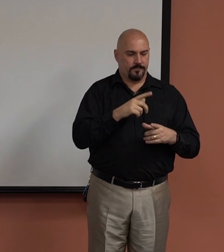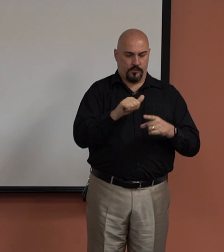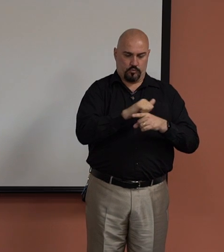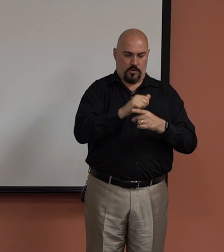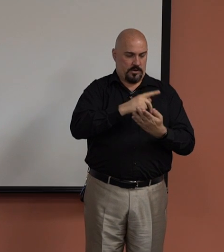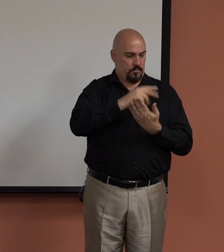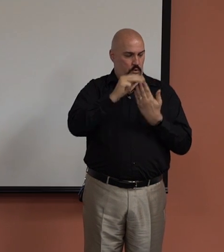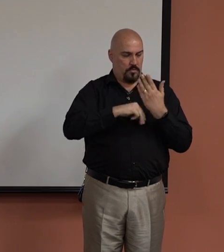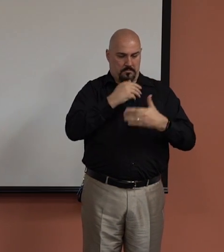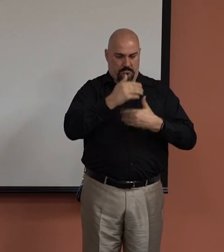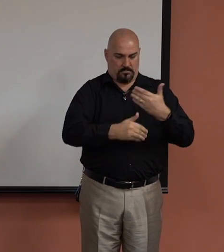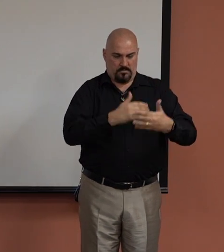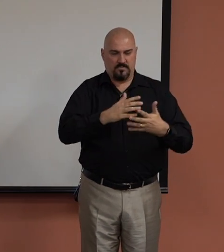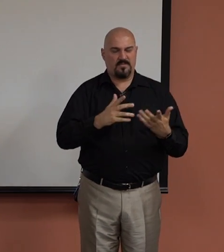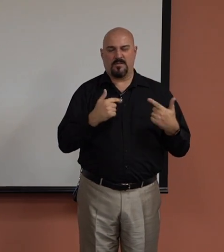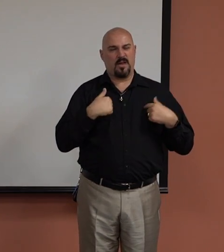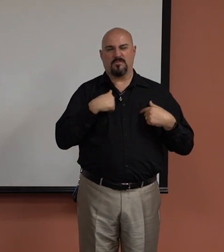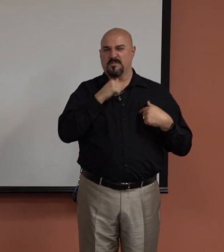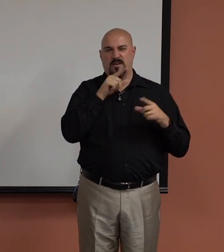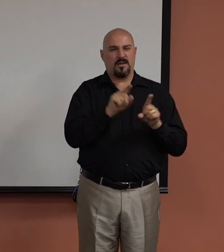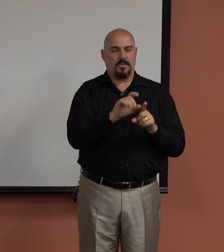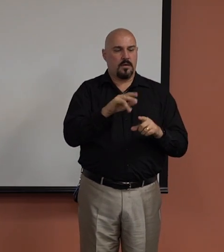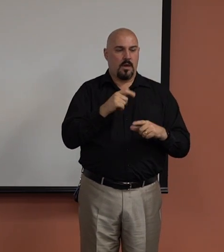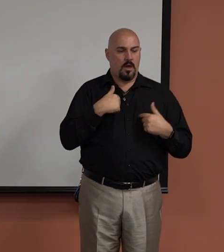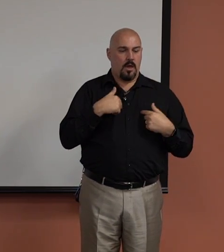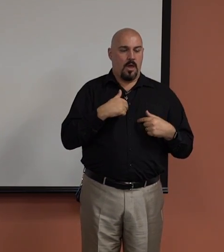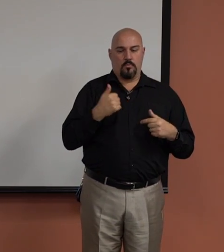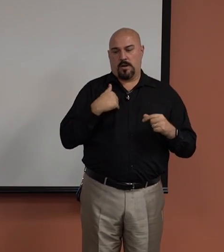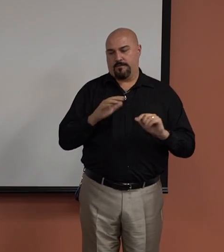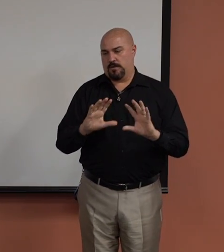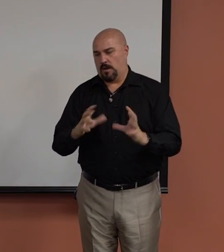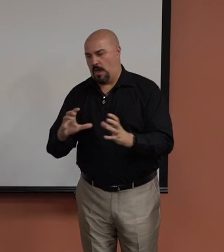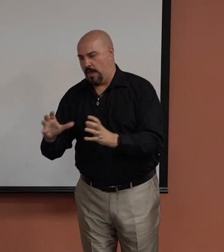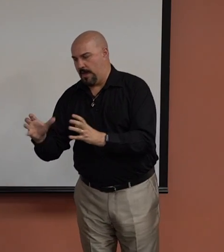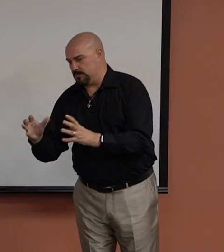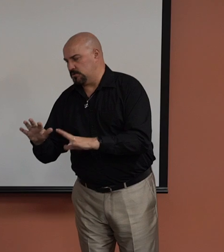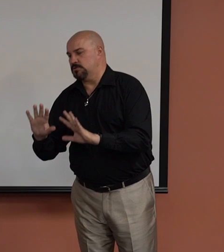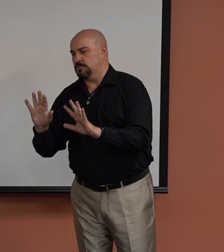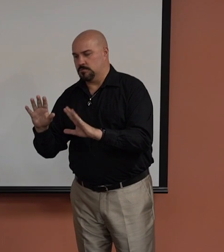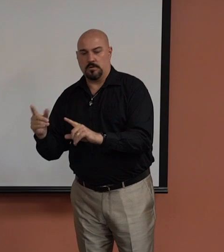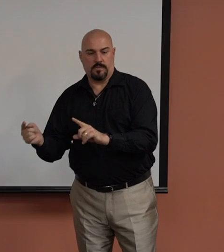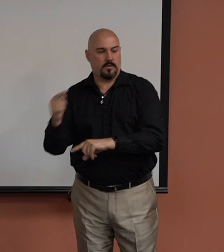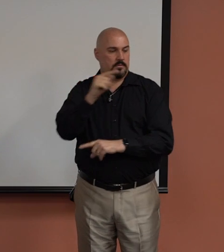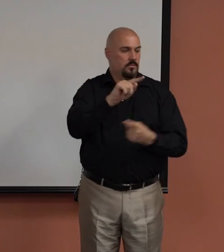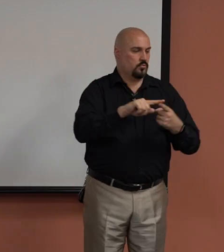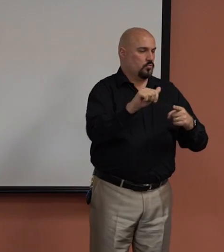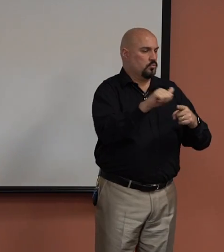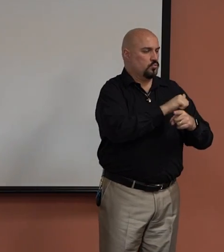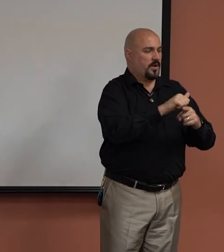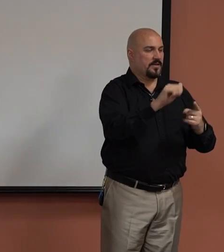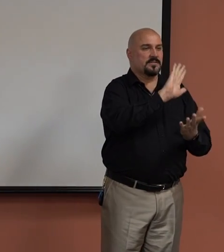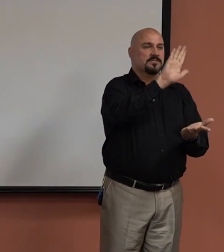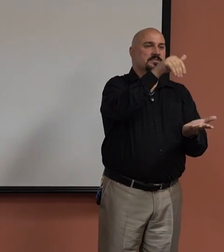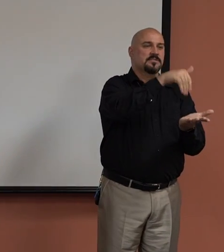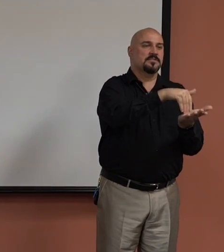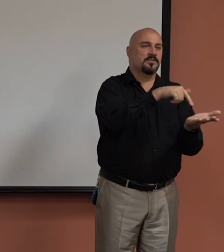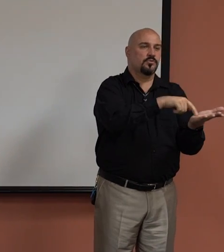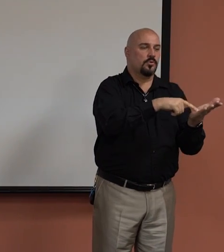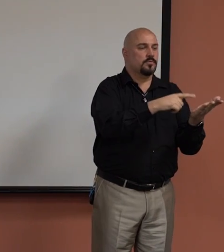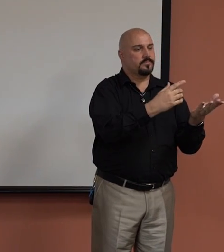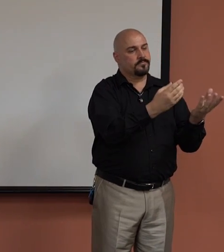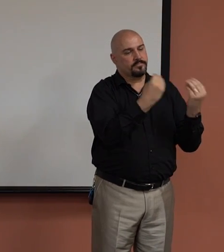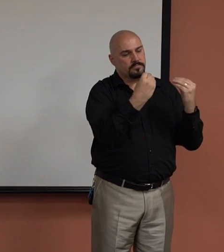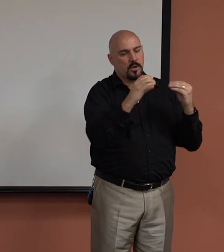way my classes were scheduled, I would go to a training center and get some orientation and mobility, some vision rehab therapy. And